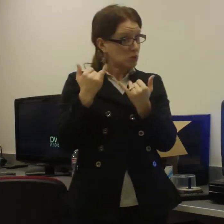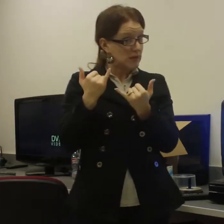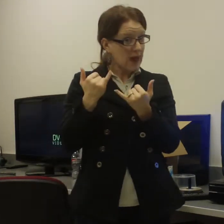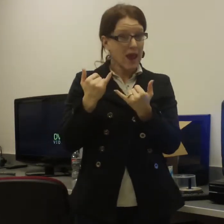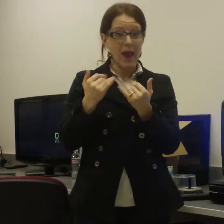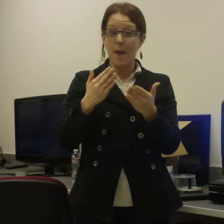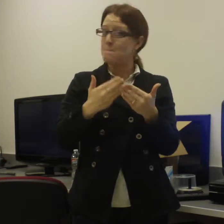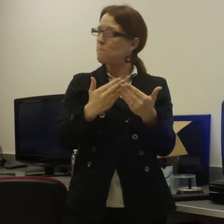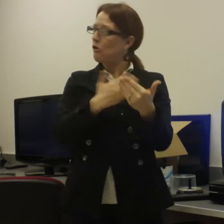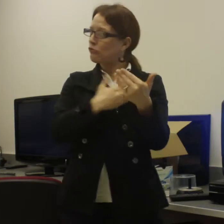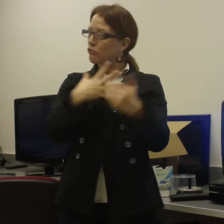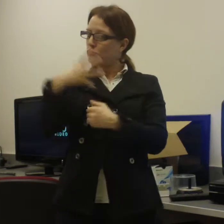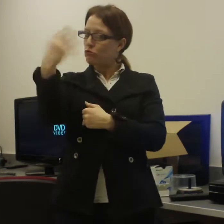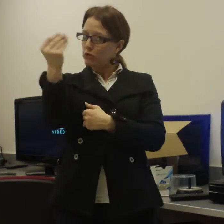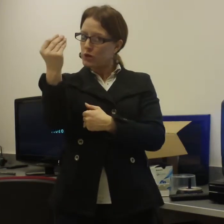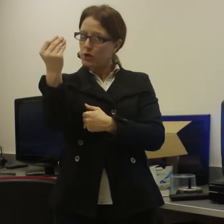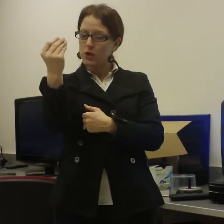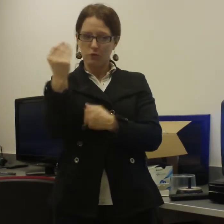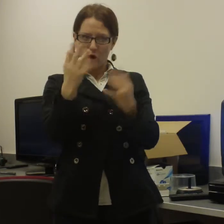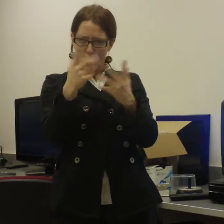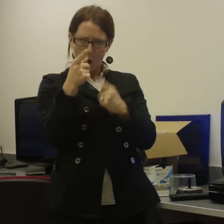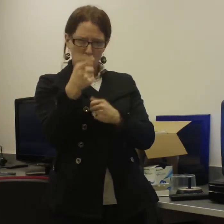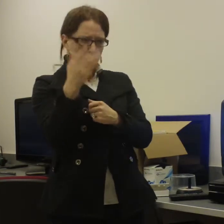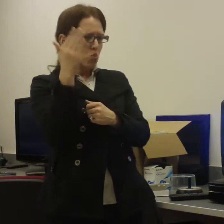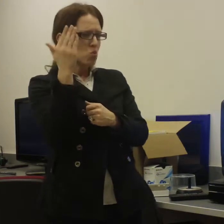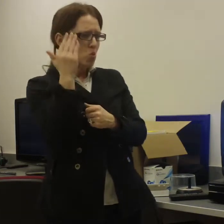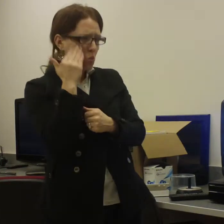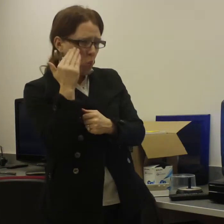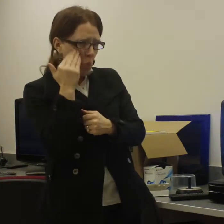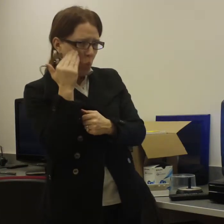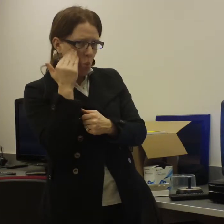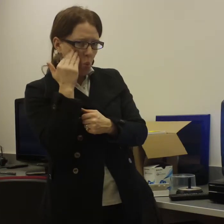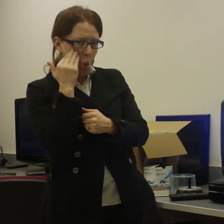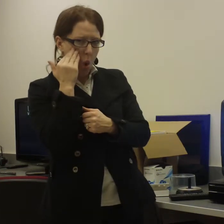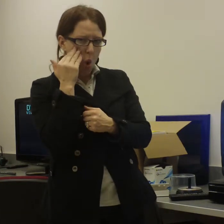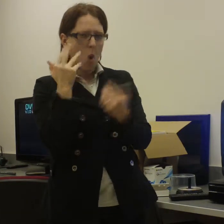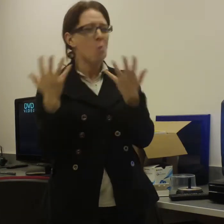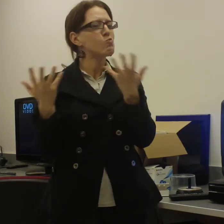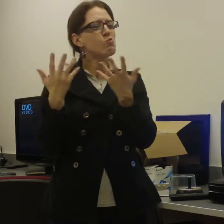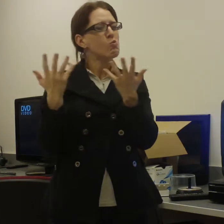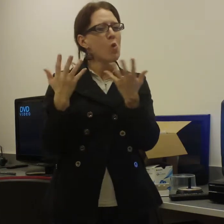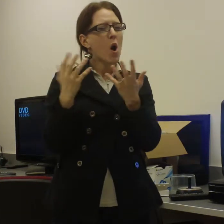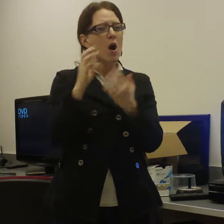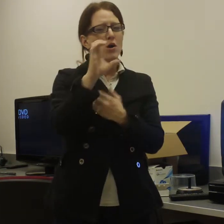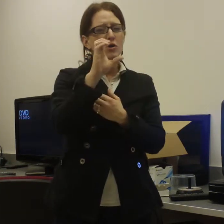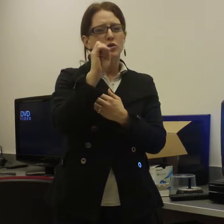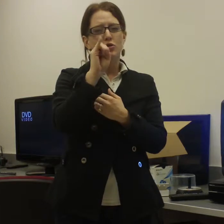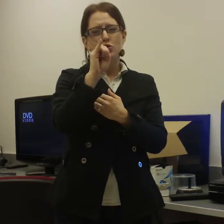least be familiar with what the circulatory system is dealing with. Okay?